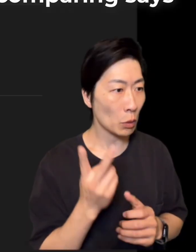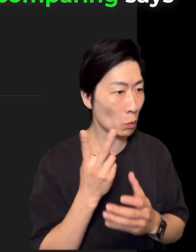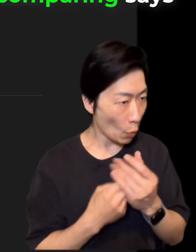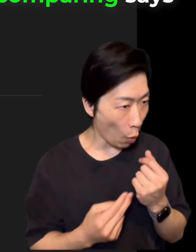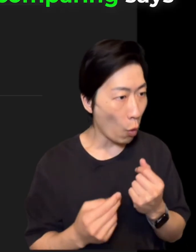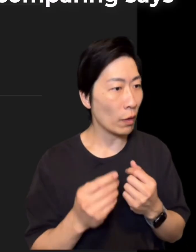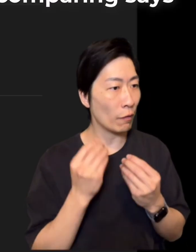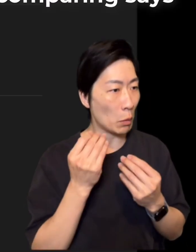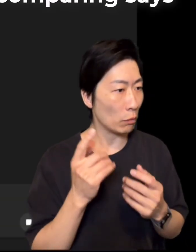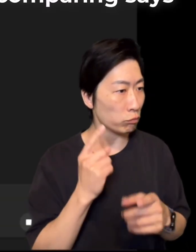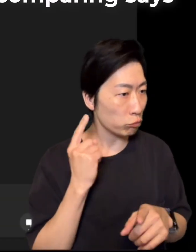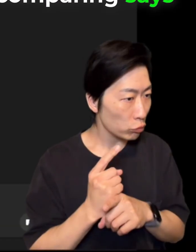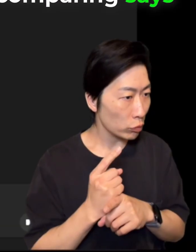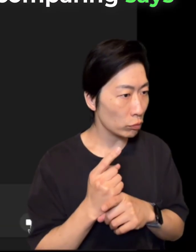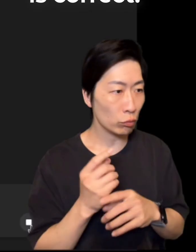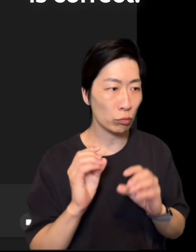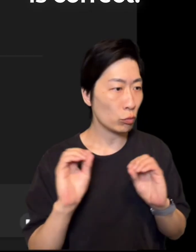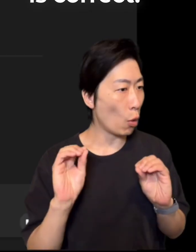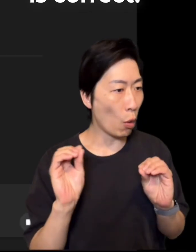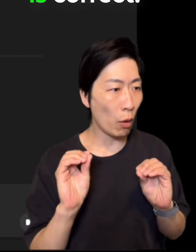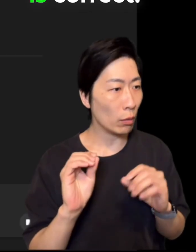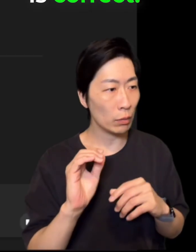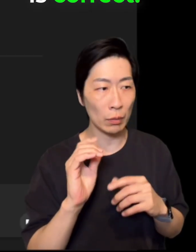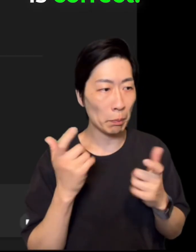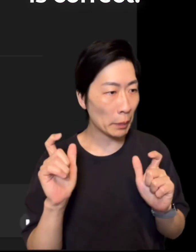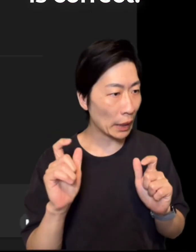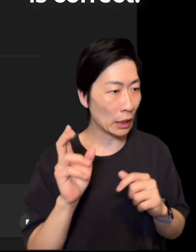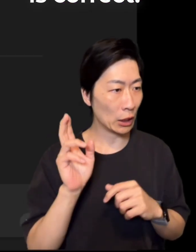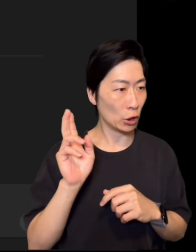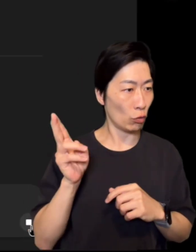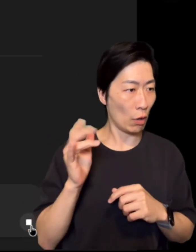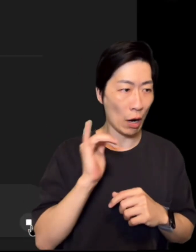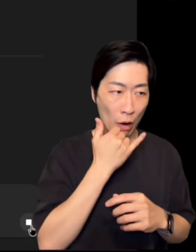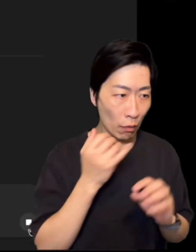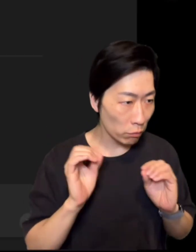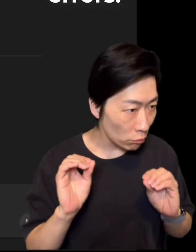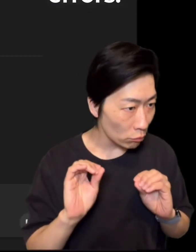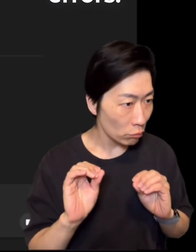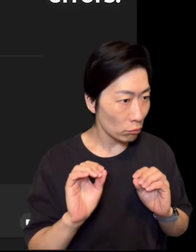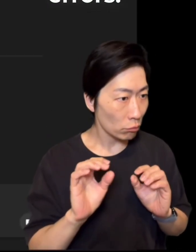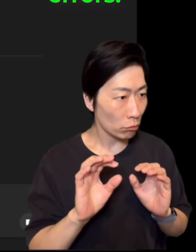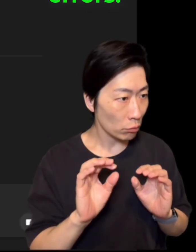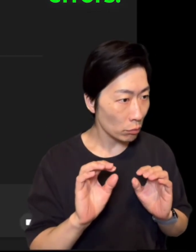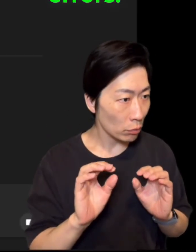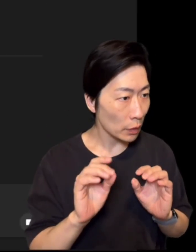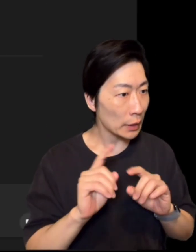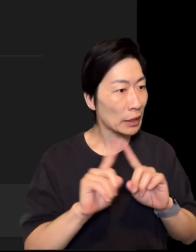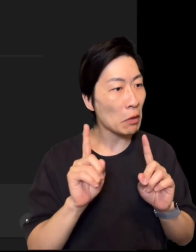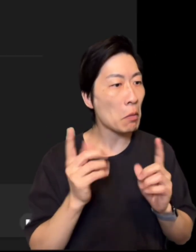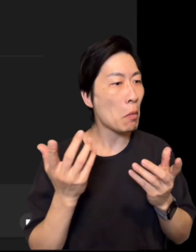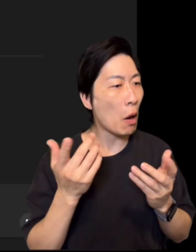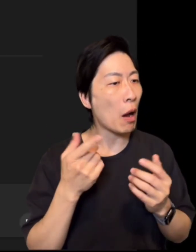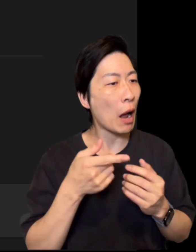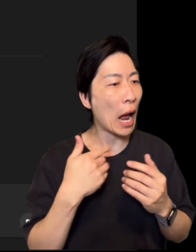Okay, it's comparing. It says both information is correct. There are no big historical errors.